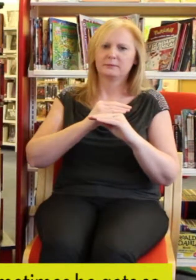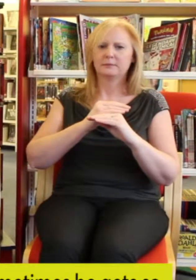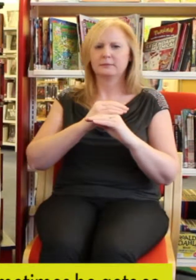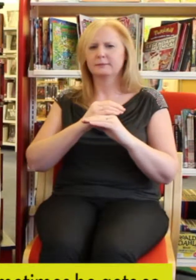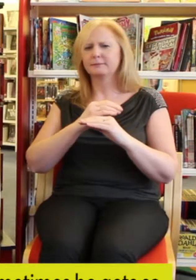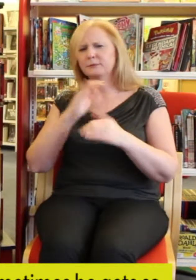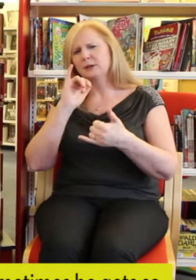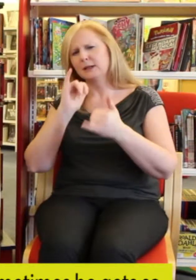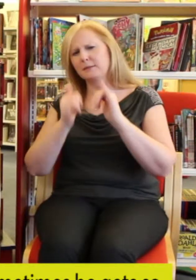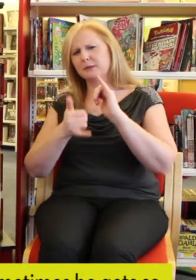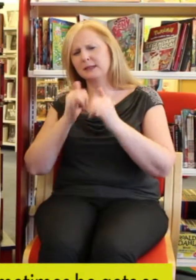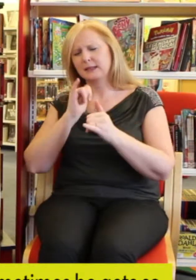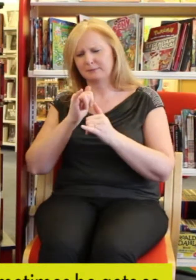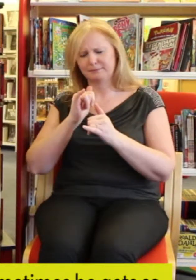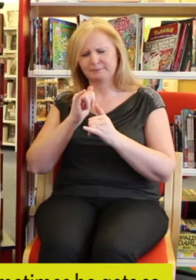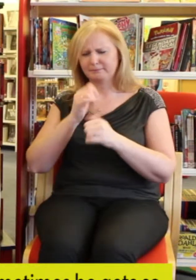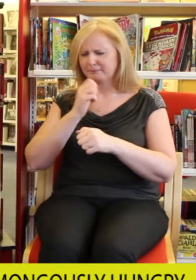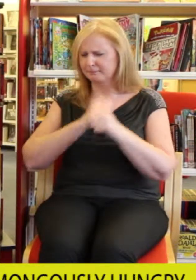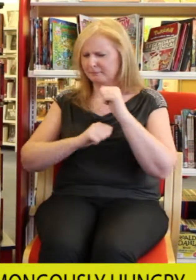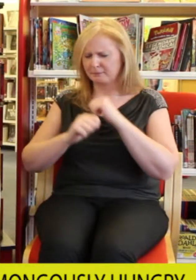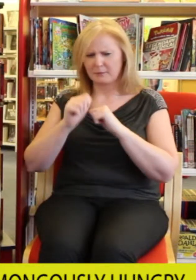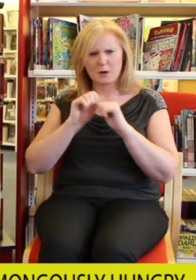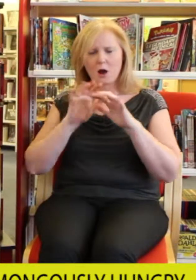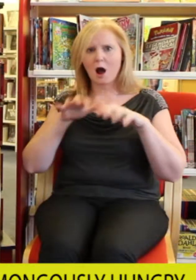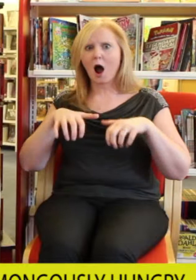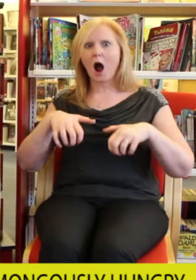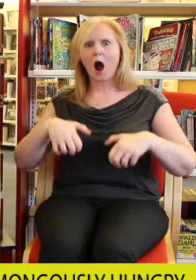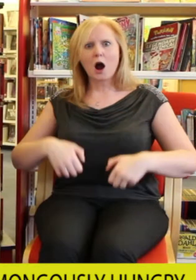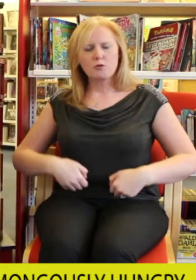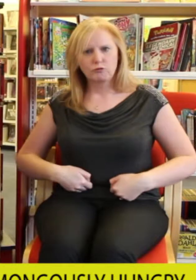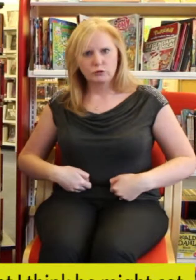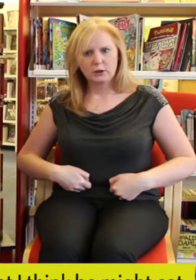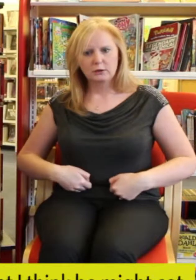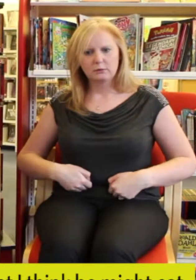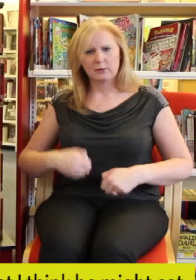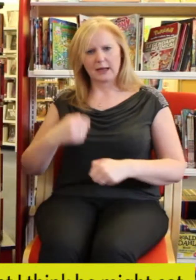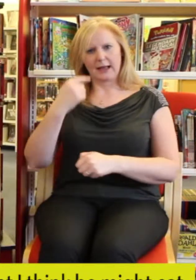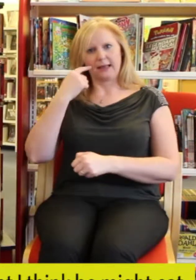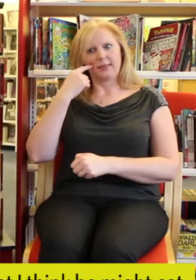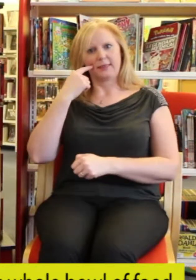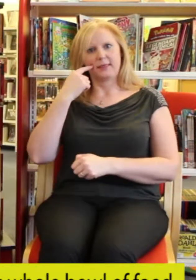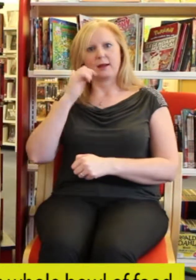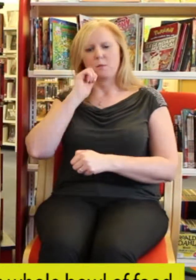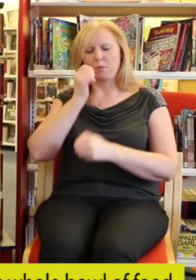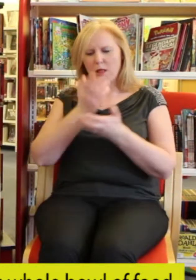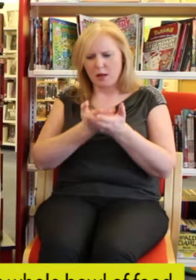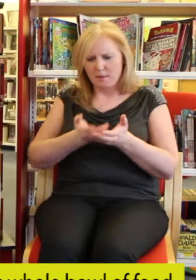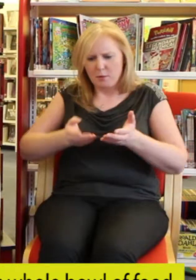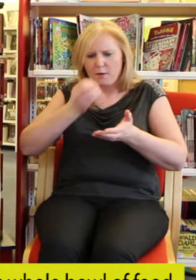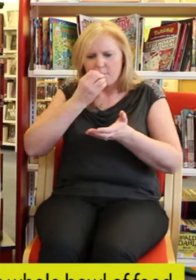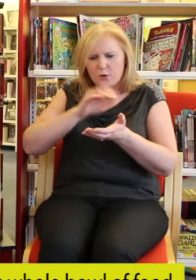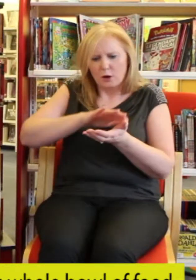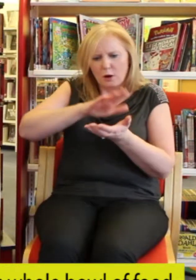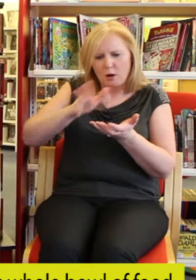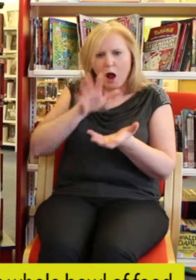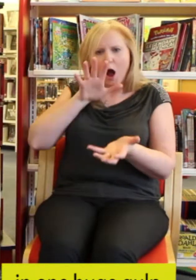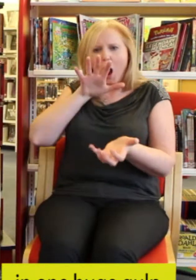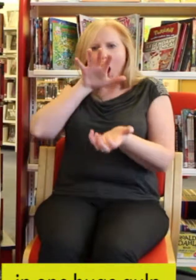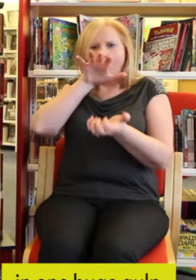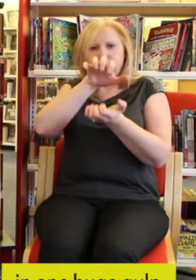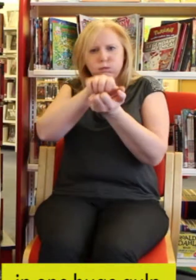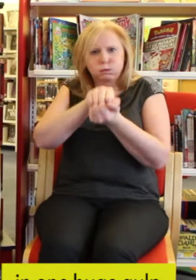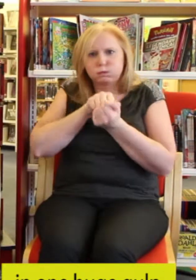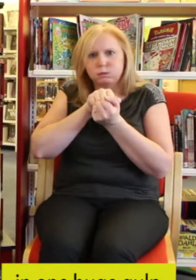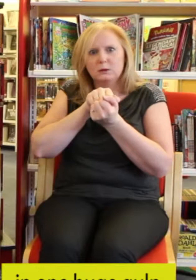Sometimes he gets so humongously hungry that I think he might eat his whole bowl of food